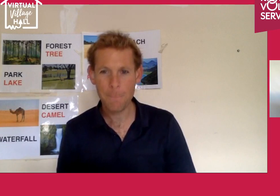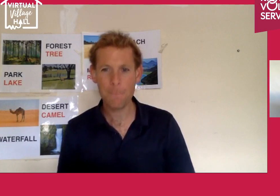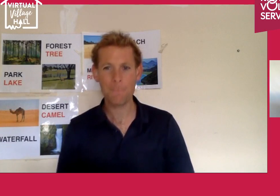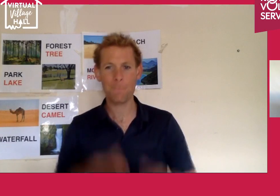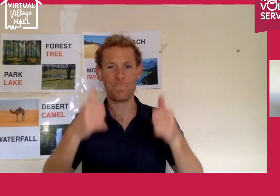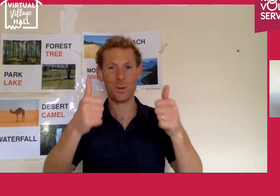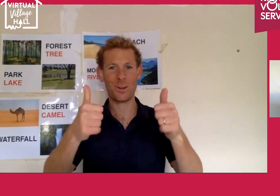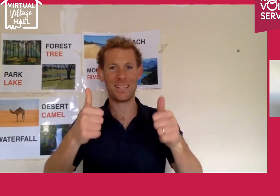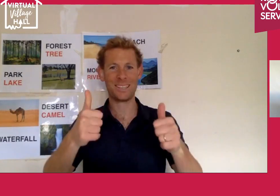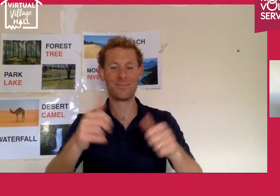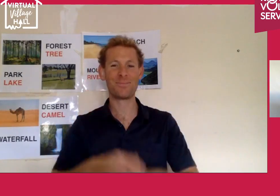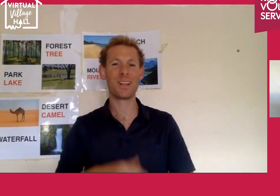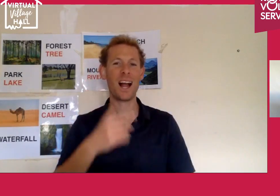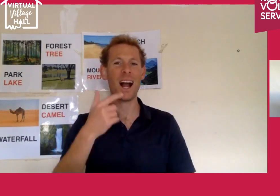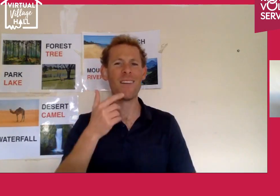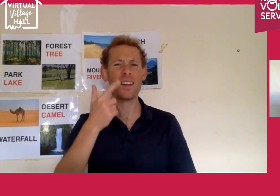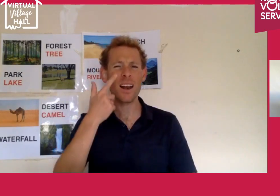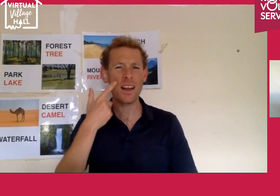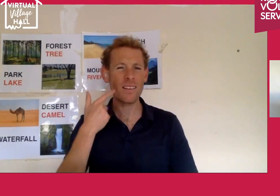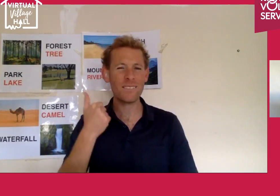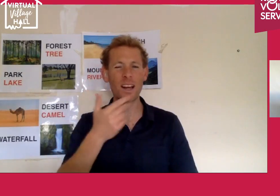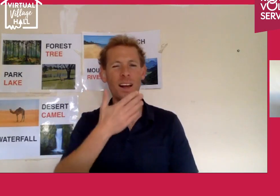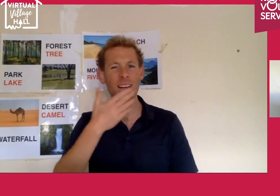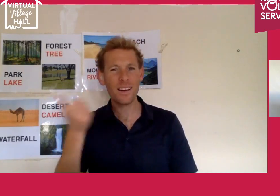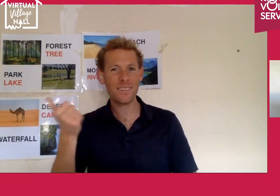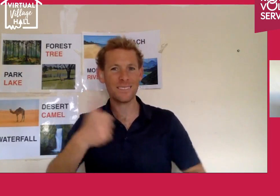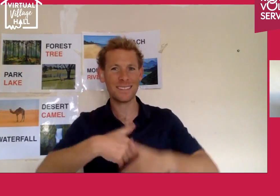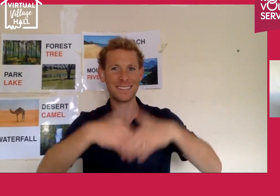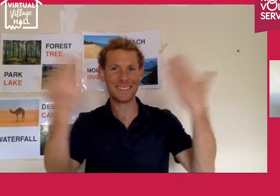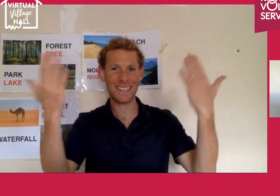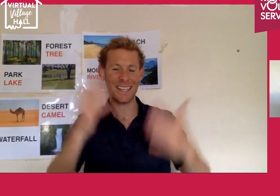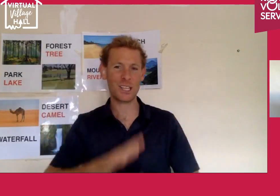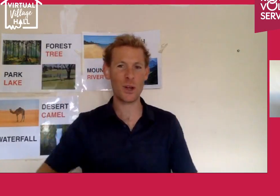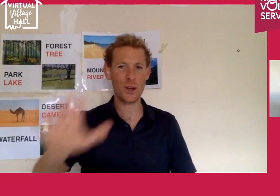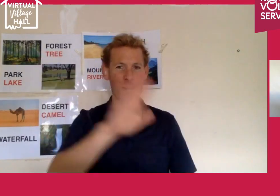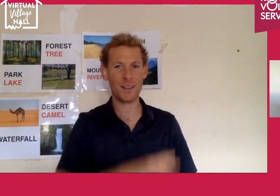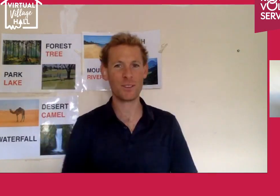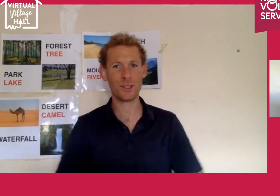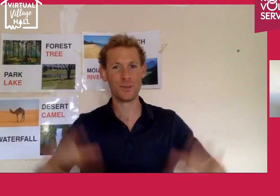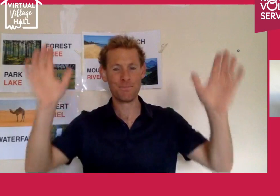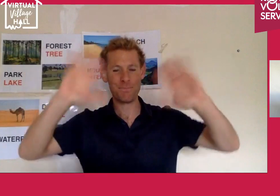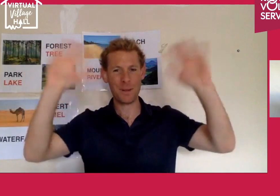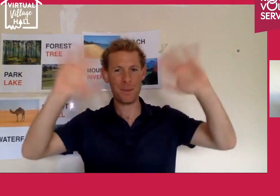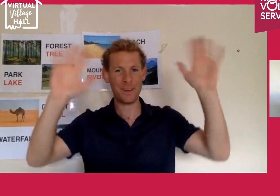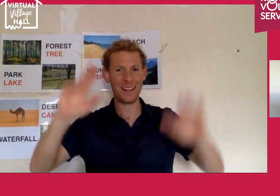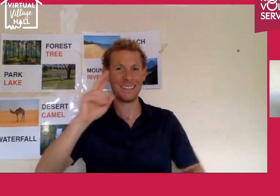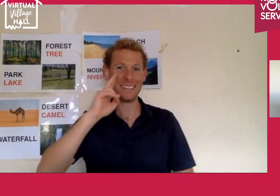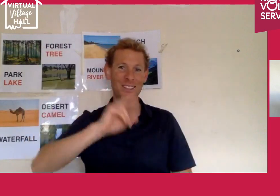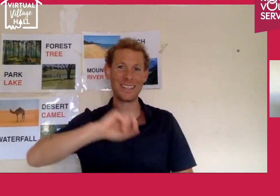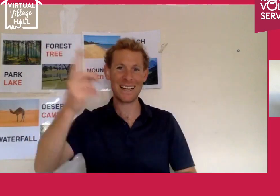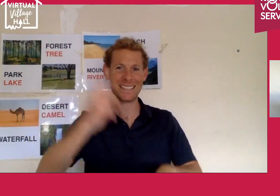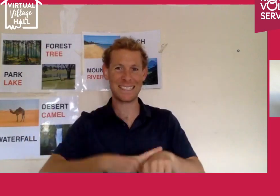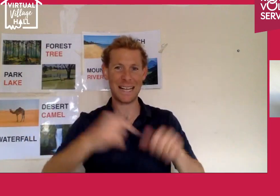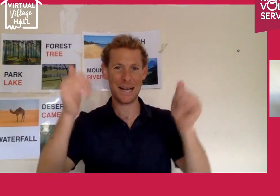you today. Okay, have a lovely, lovely day. I've used two different signs there. Lovely, lovely